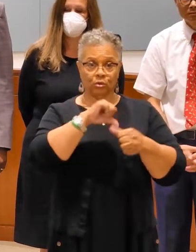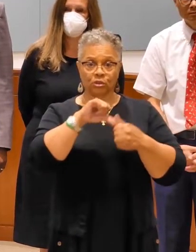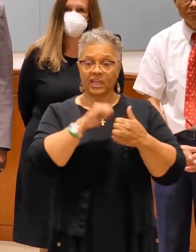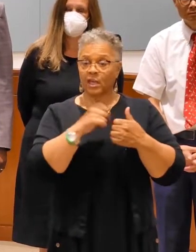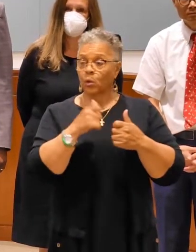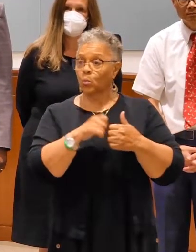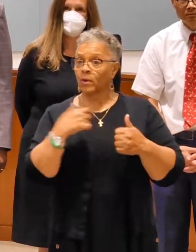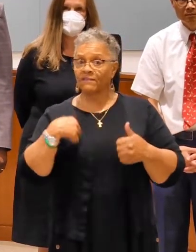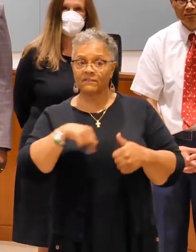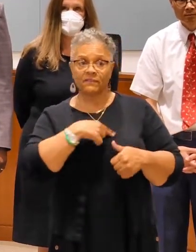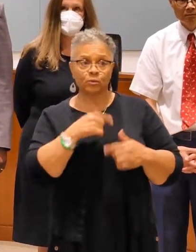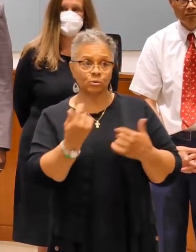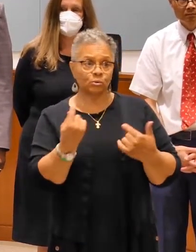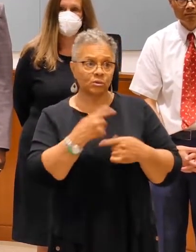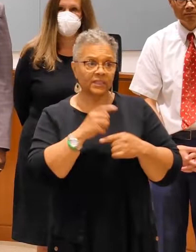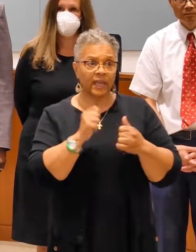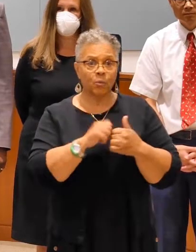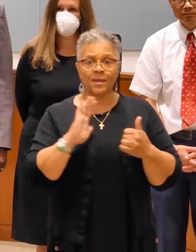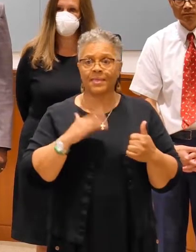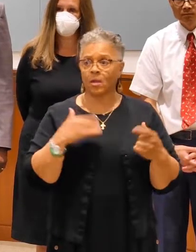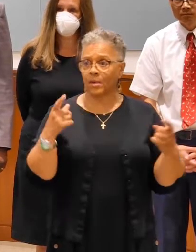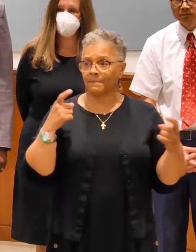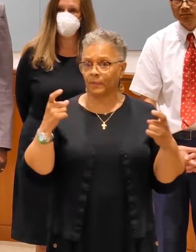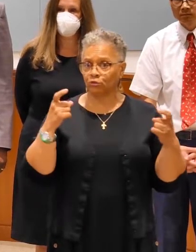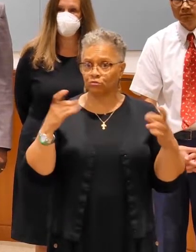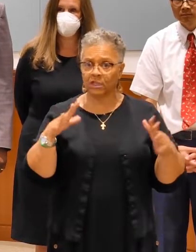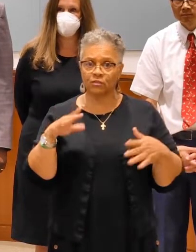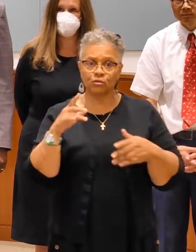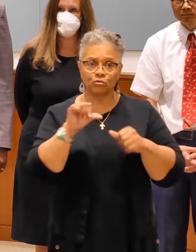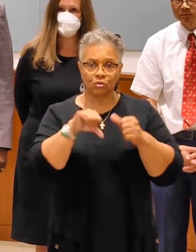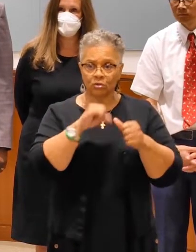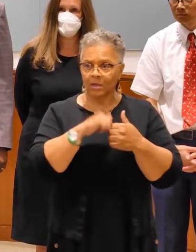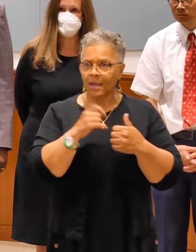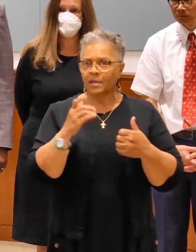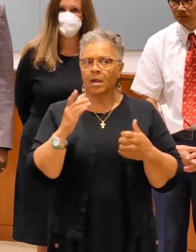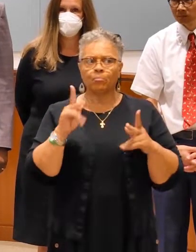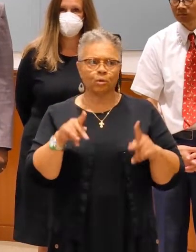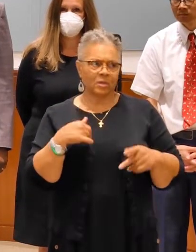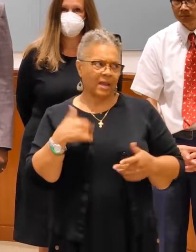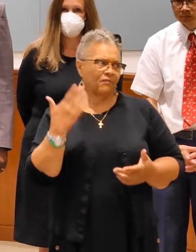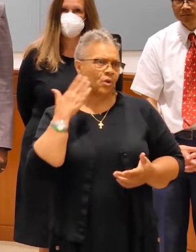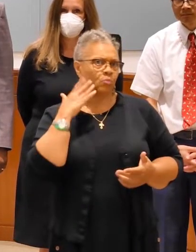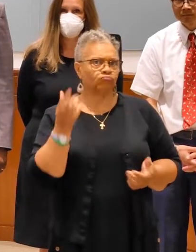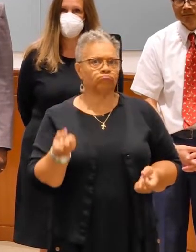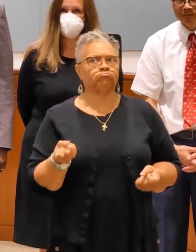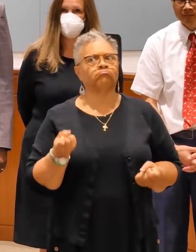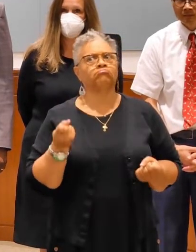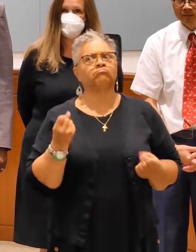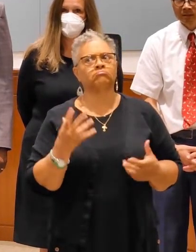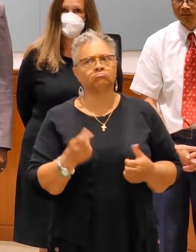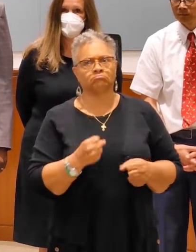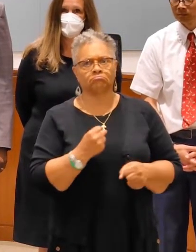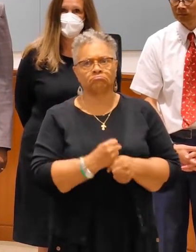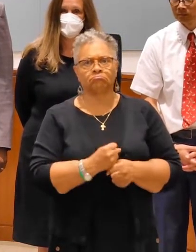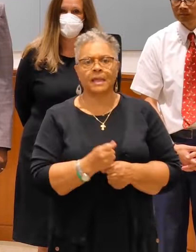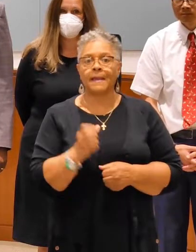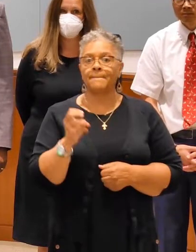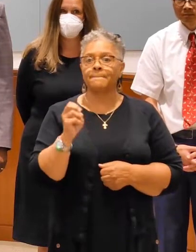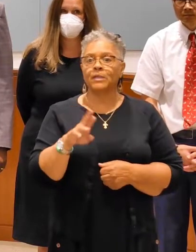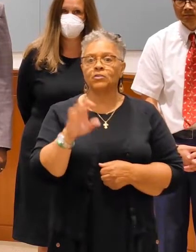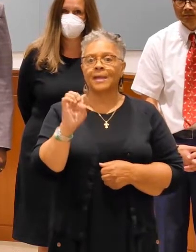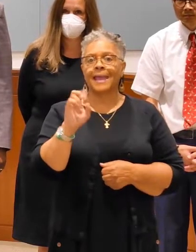and with us today with our Administrators Association, someone who I've known for a very long time, Mr.